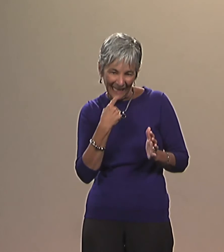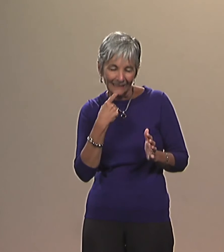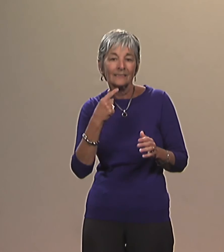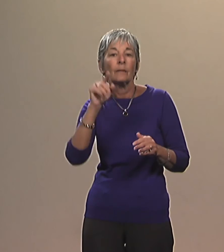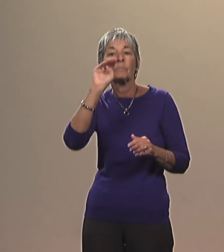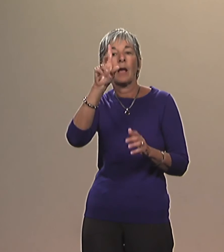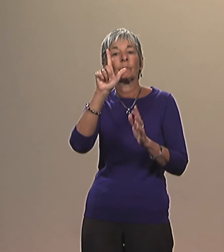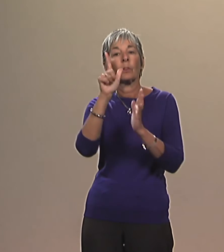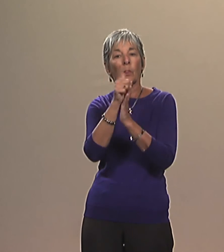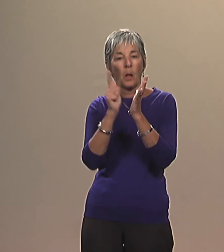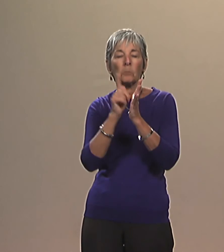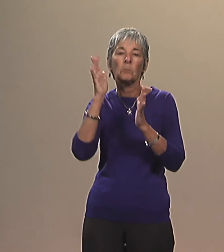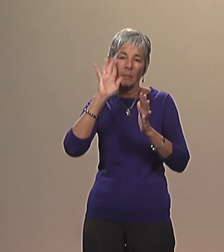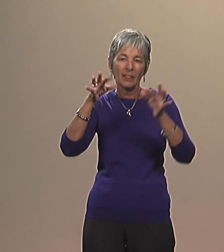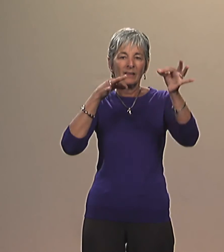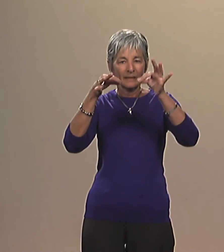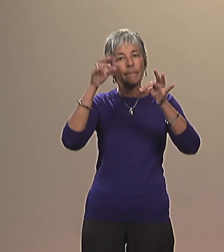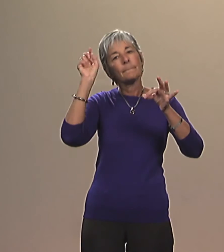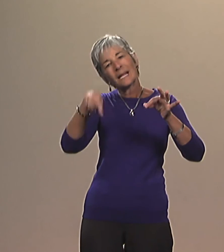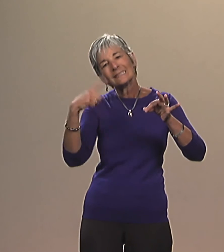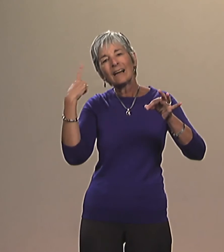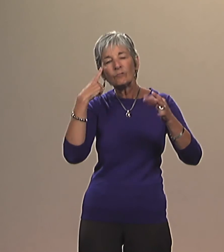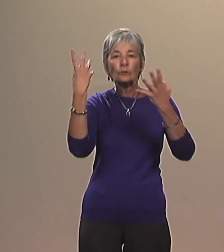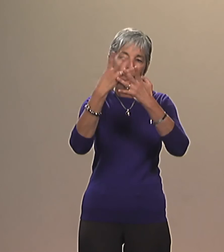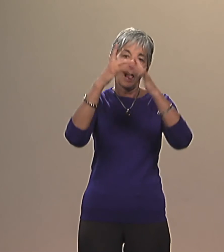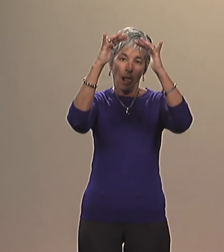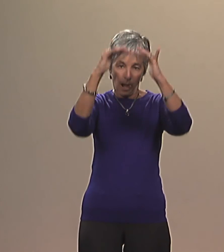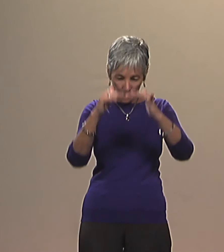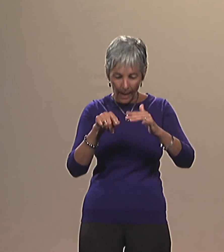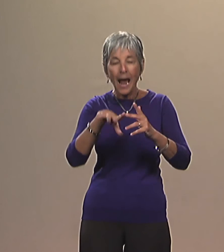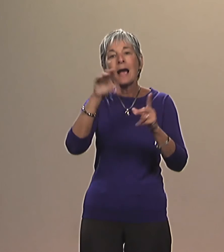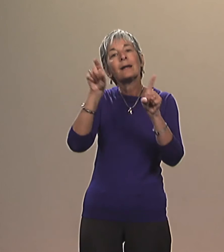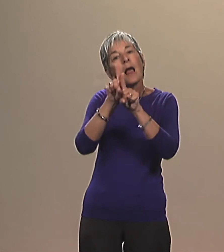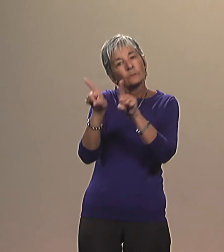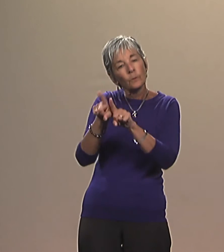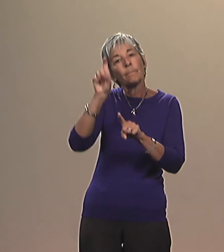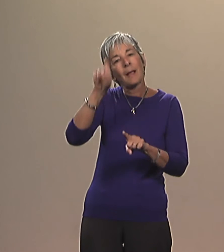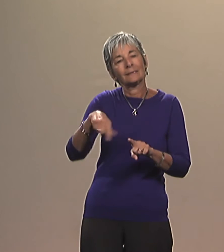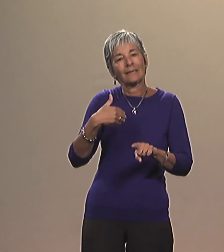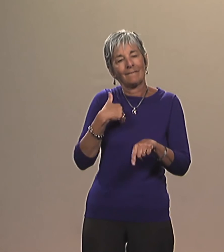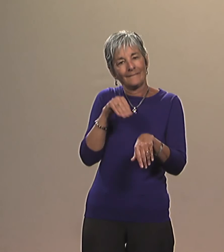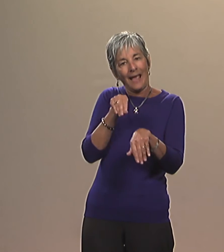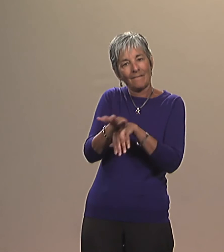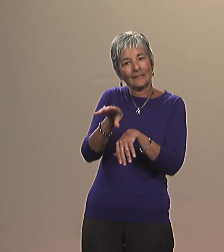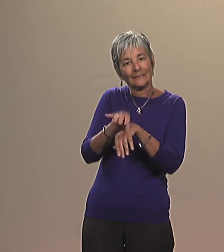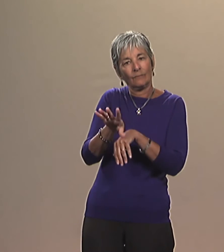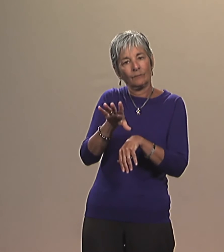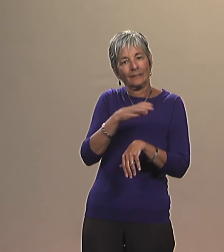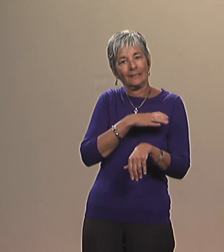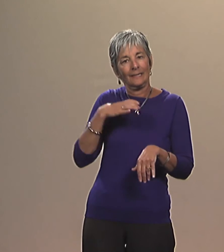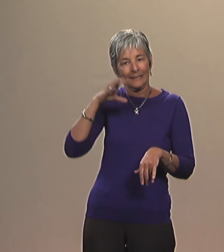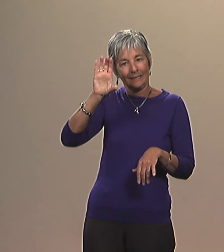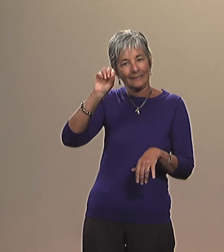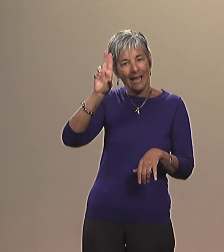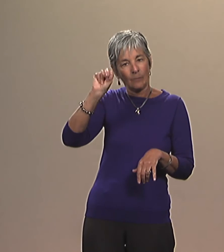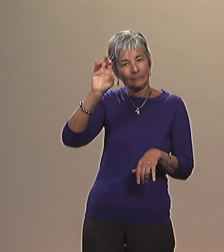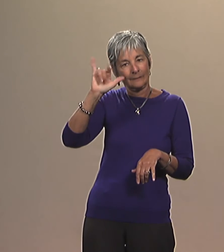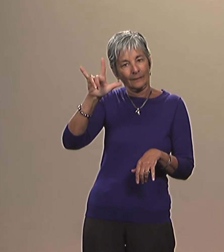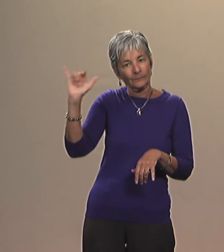And you will see that the law talks about hearing screening and about an advisory council as well. You will see